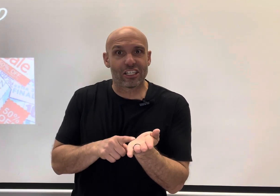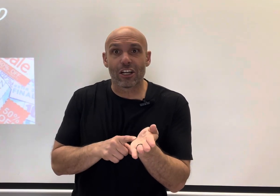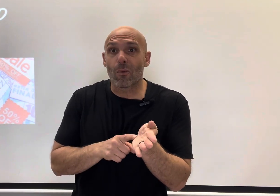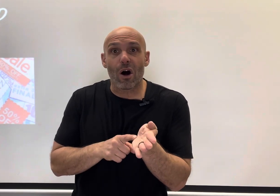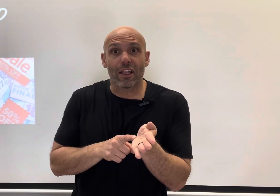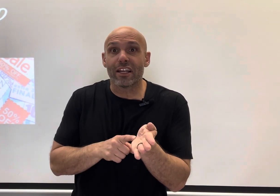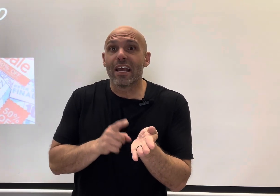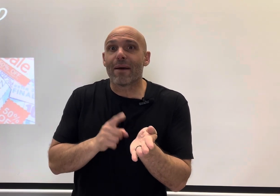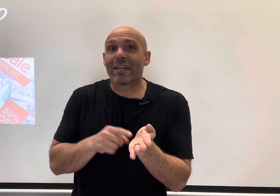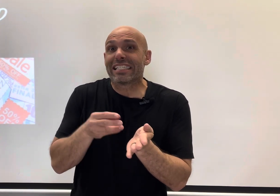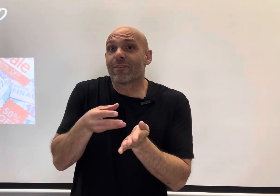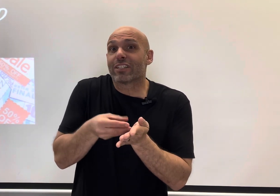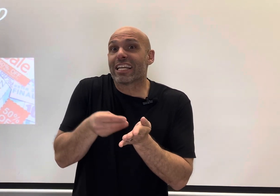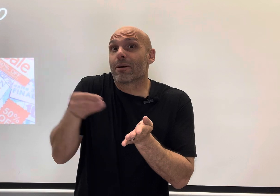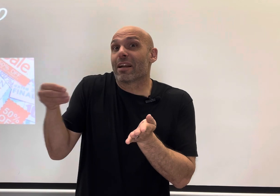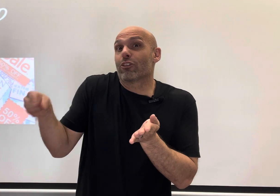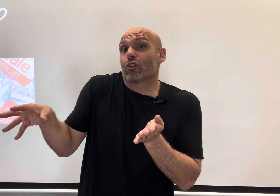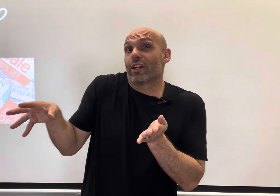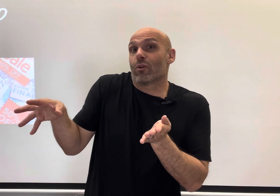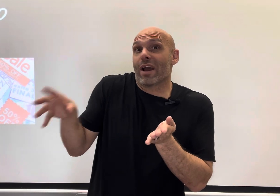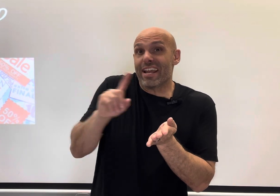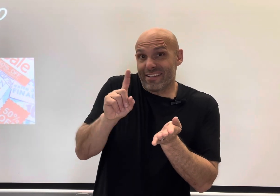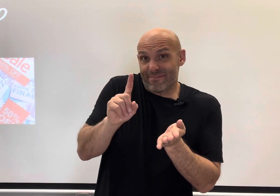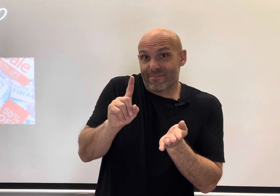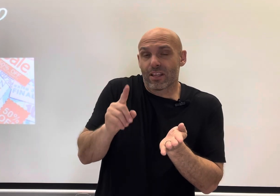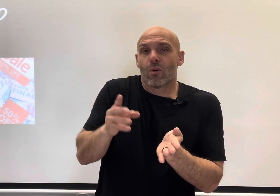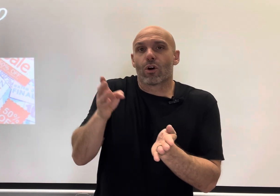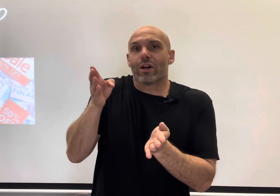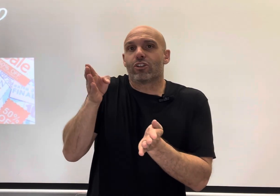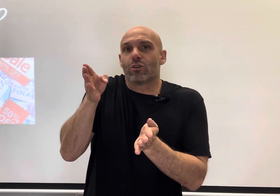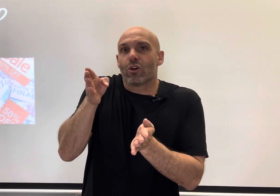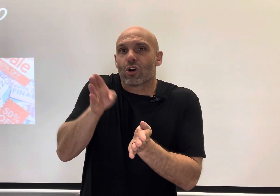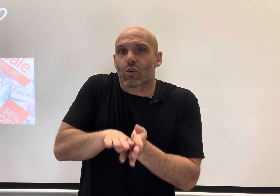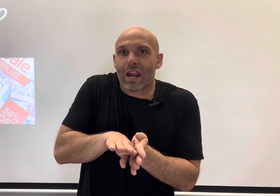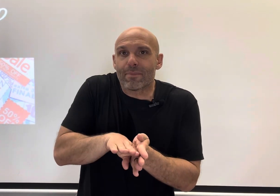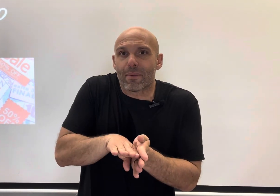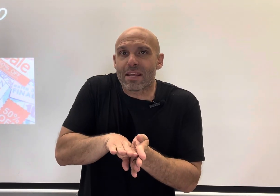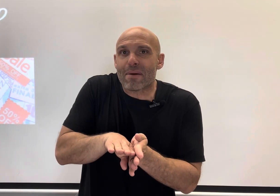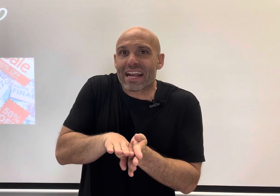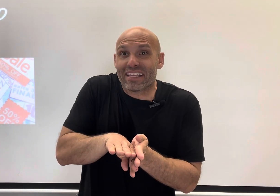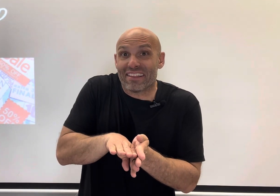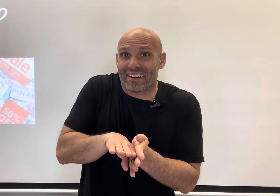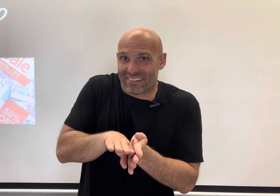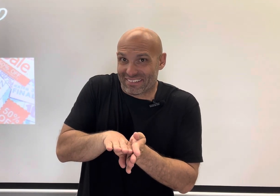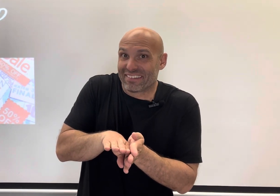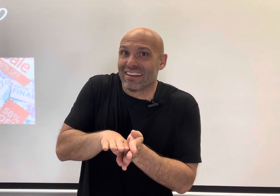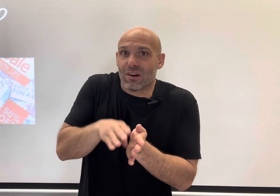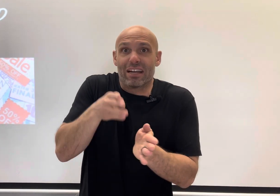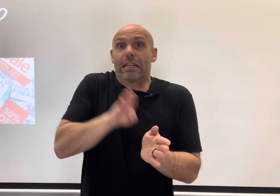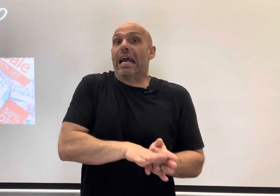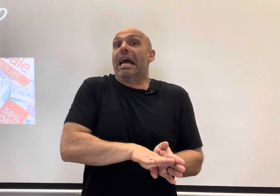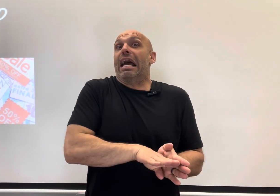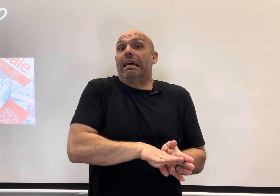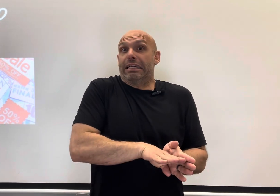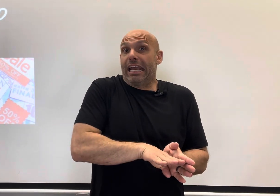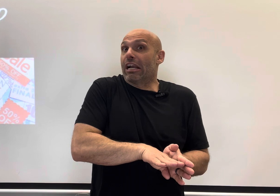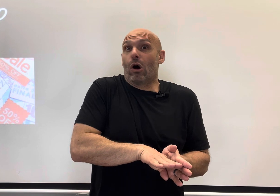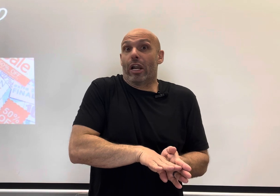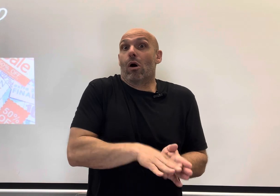our wallet, but instead of taking our money and throwing it away, we're going to cram the money back in there. We're like, ain't going